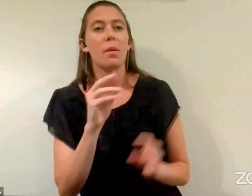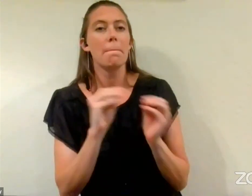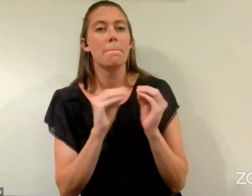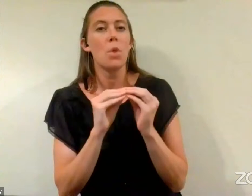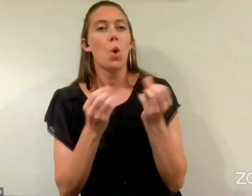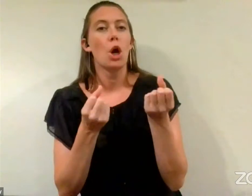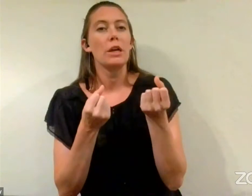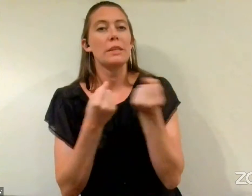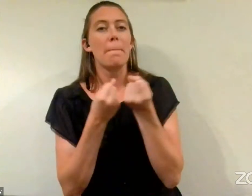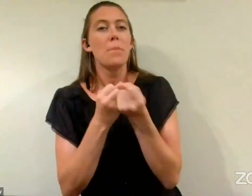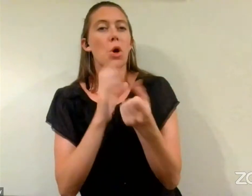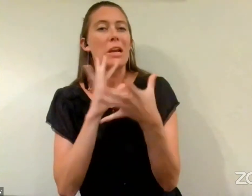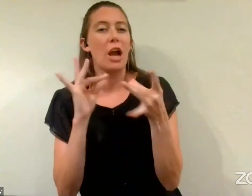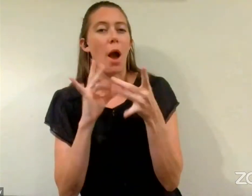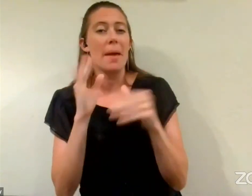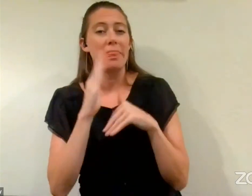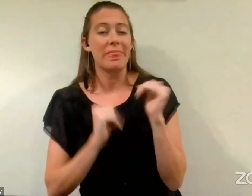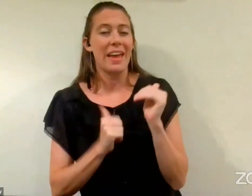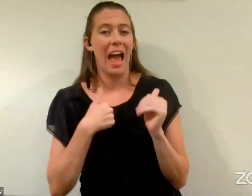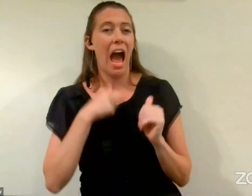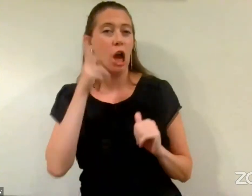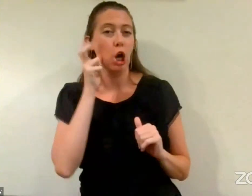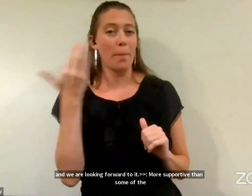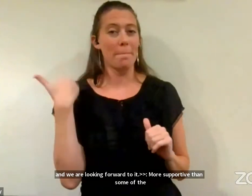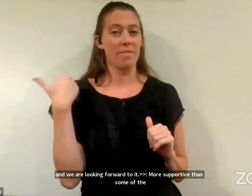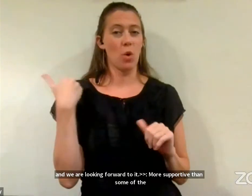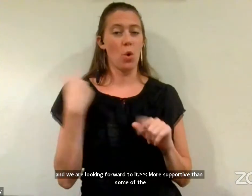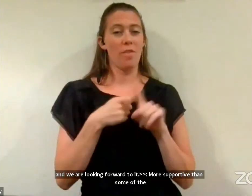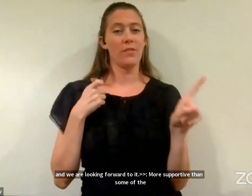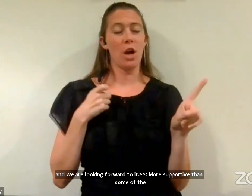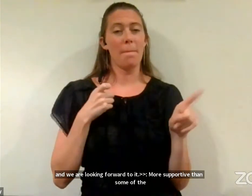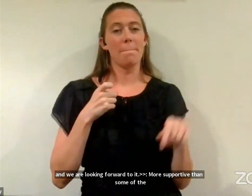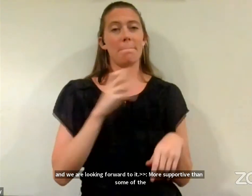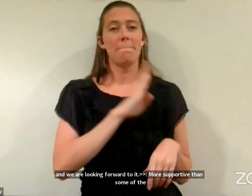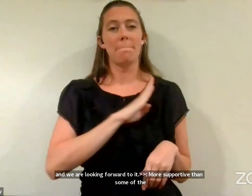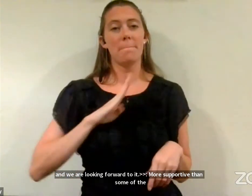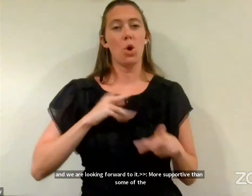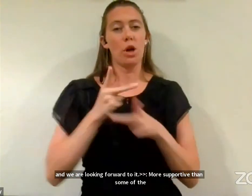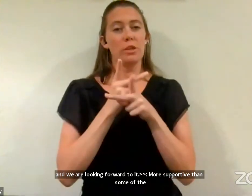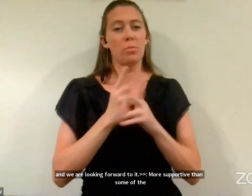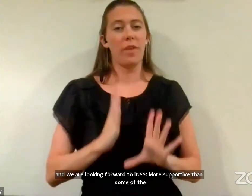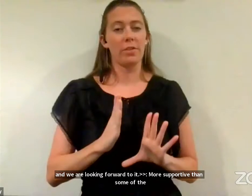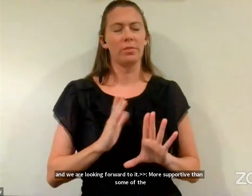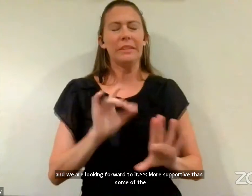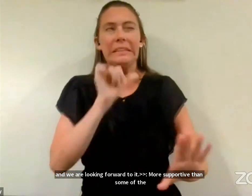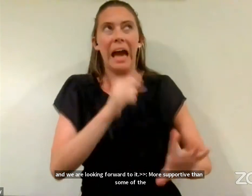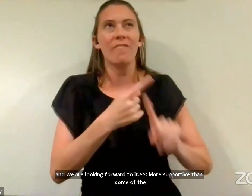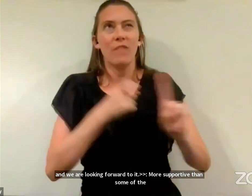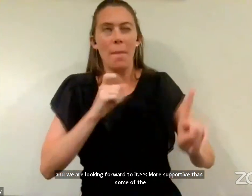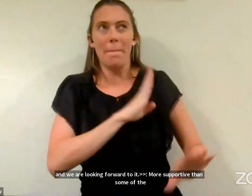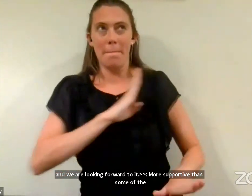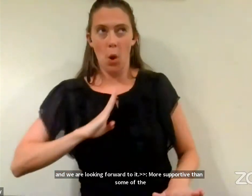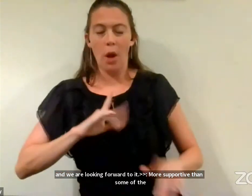So, not from the board members, public comment. Thanks.